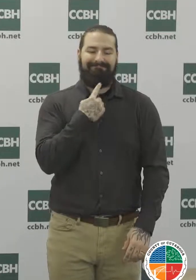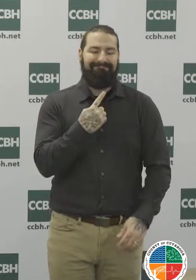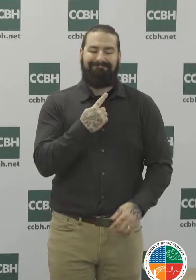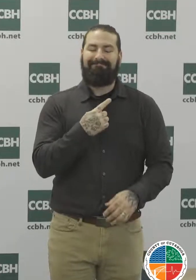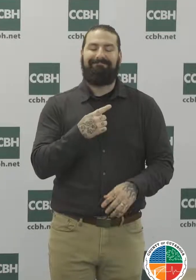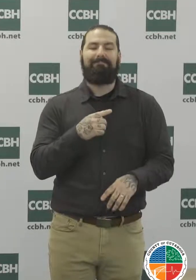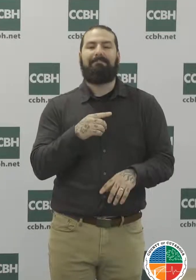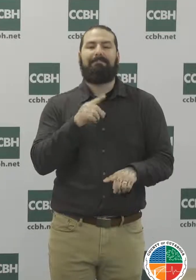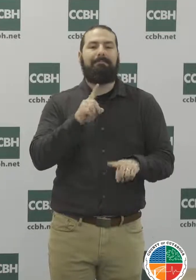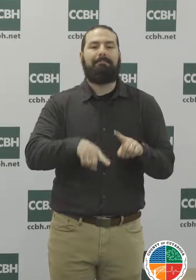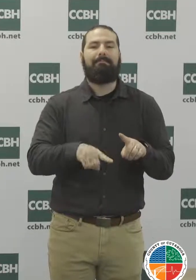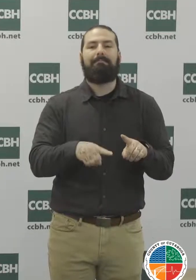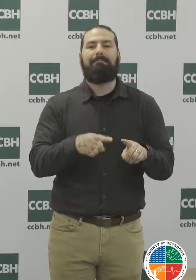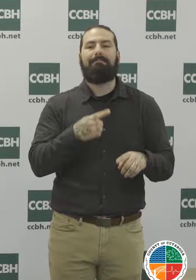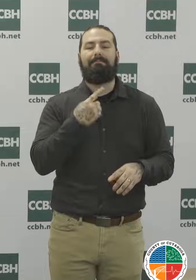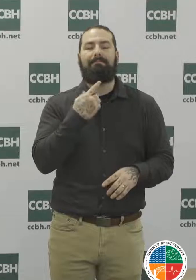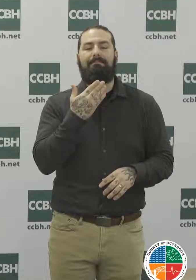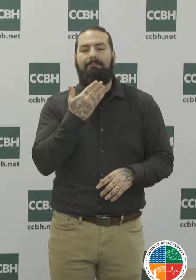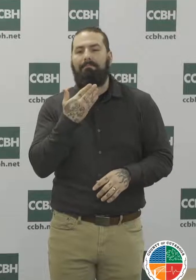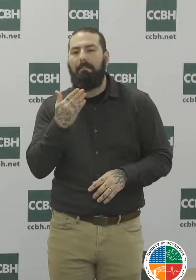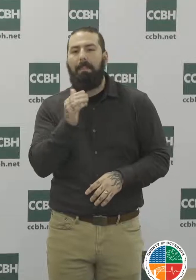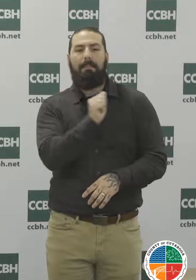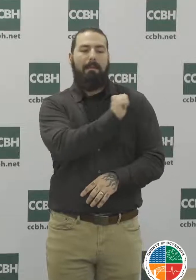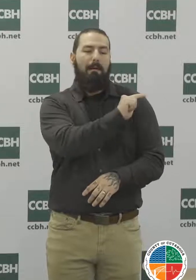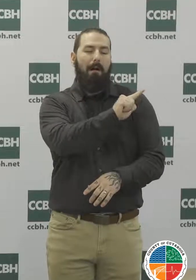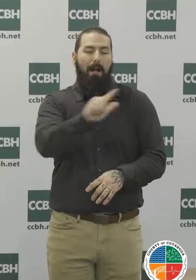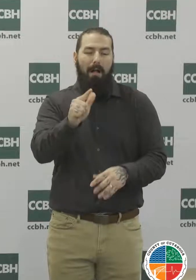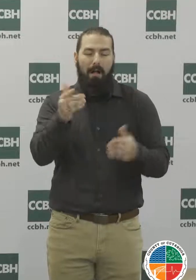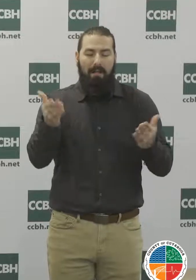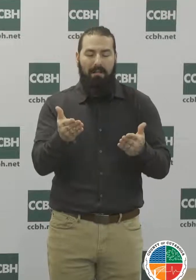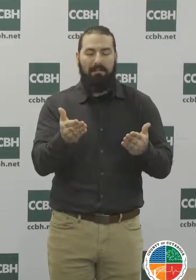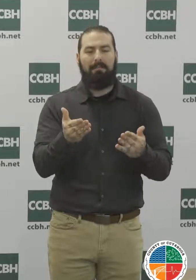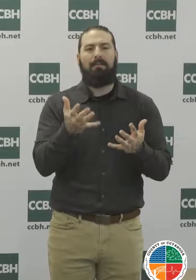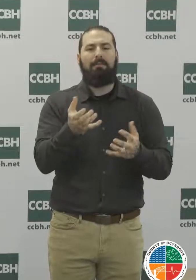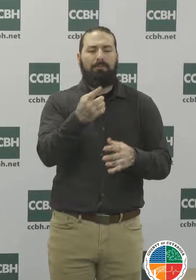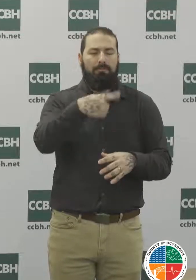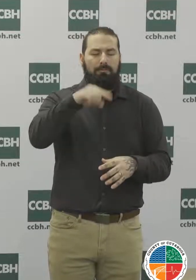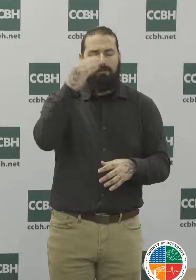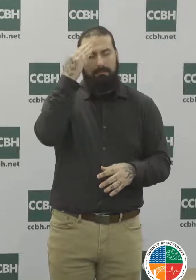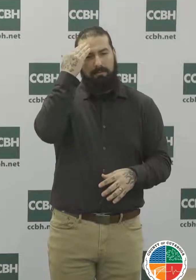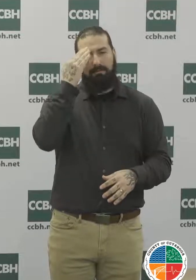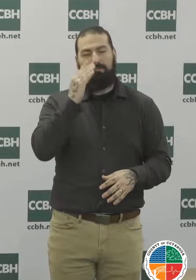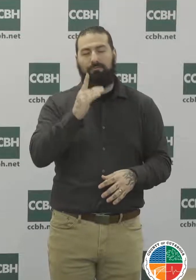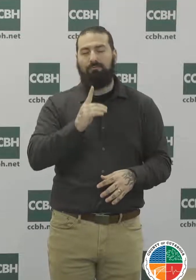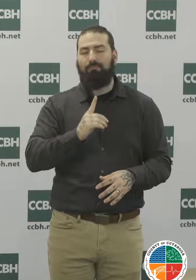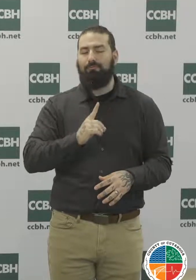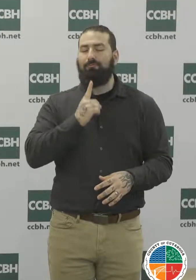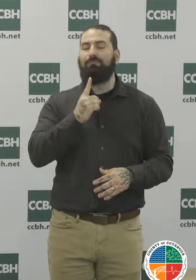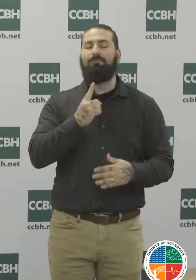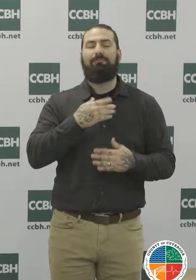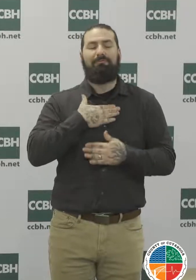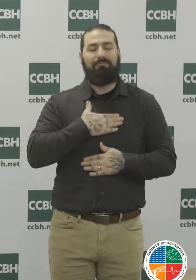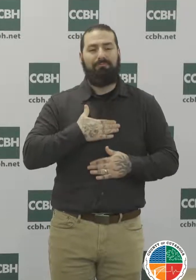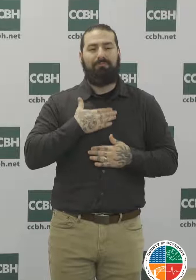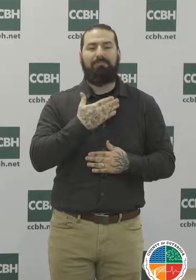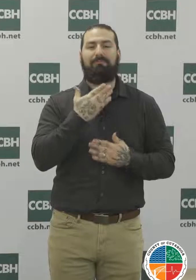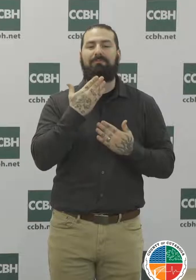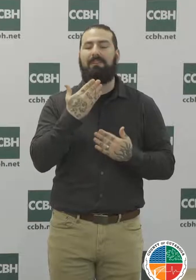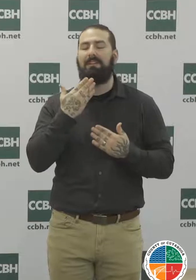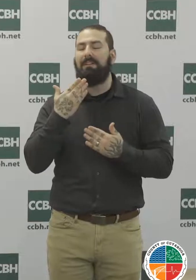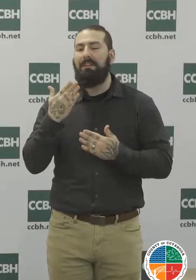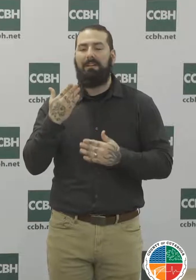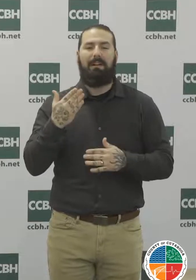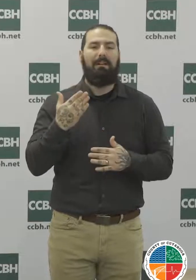everyone here, but I want each of you to know how profoundly grateful I am for you spending time you didn't have